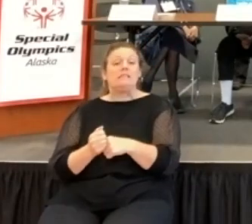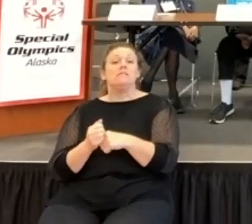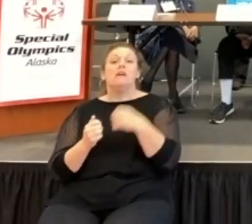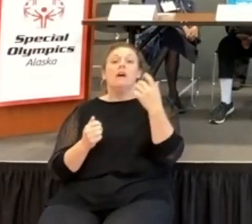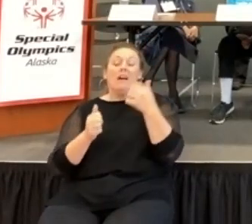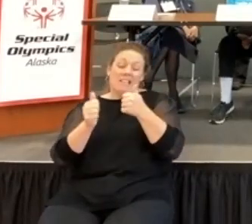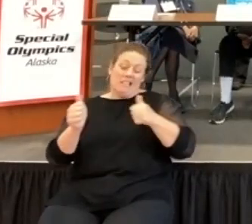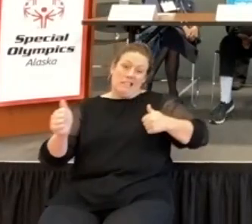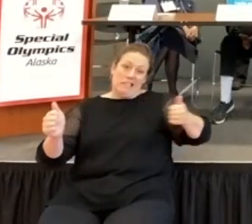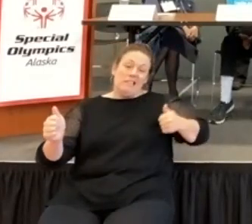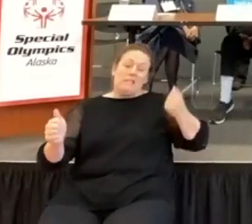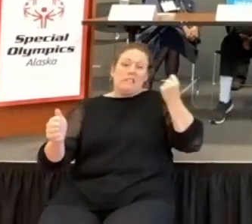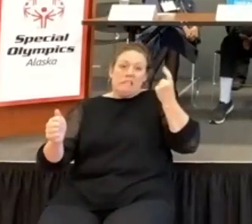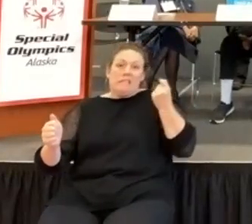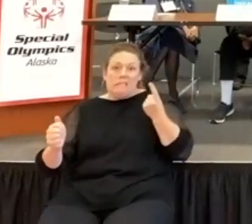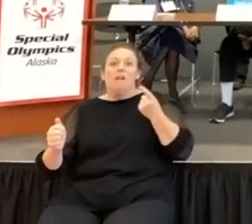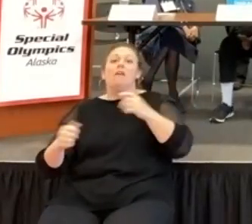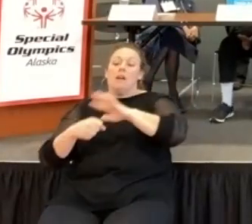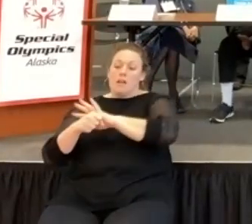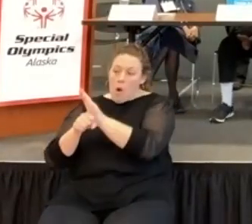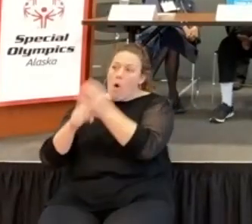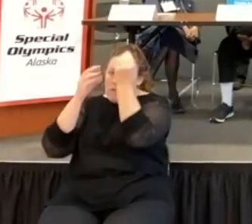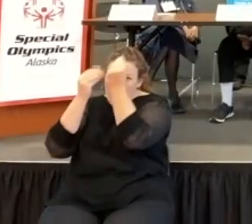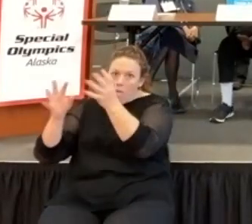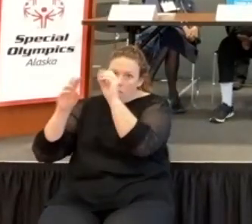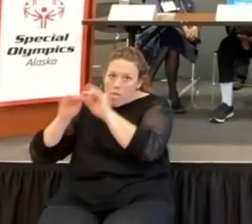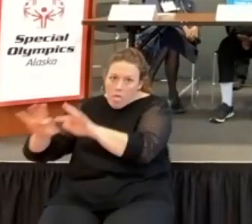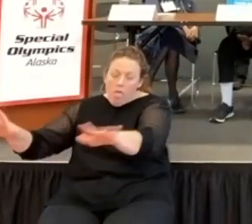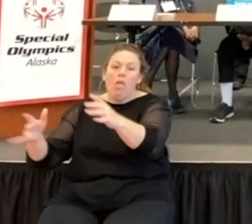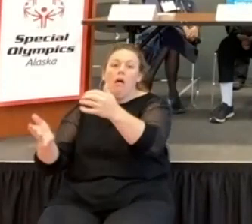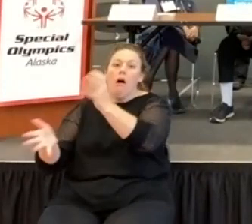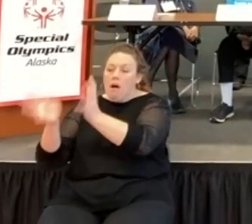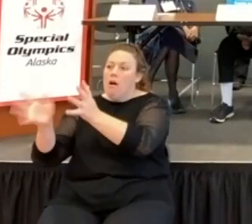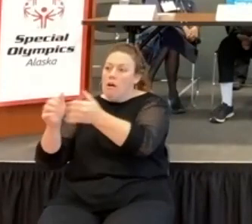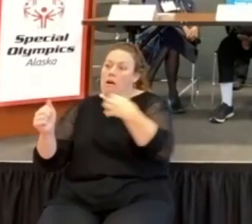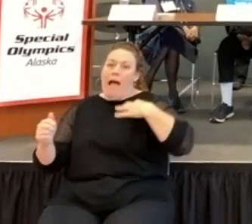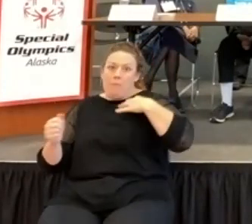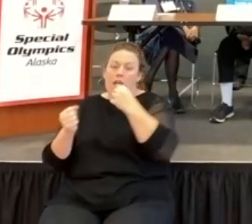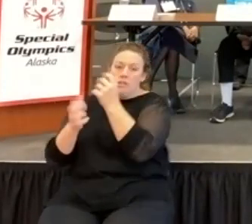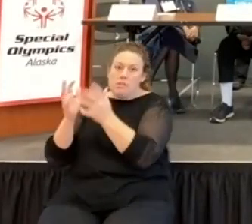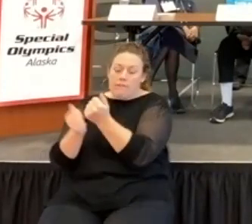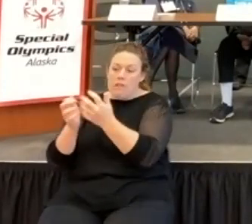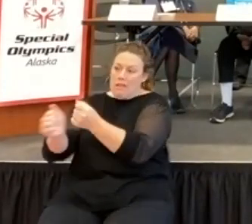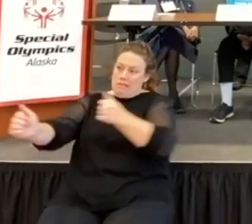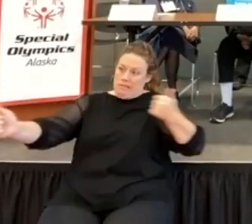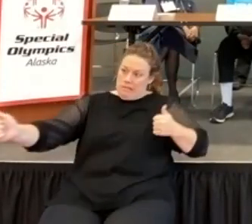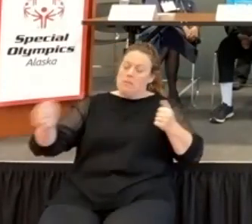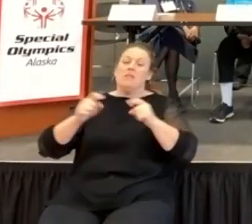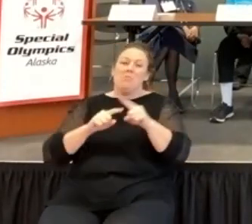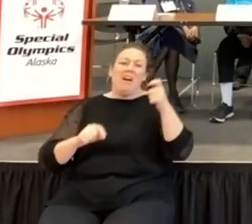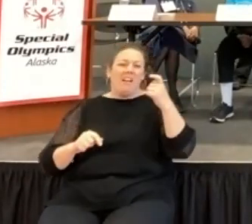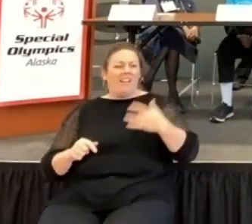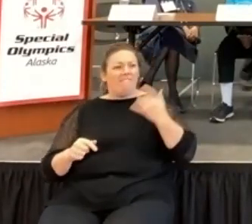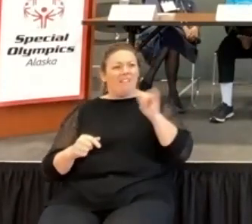of the public health emergency and other things, but I just feel like we can do so much better than we've been doing. So thank you